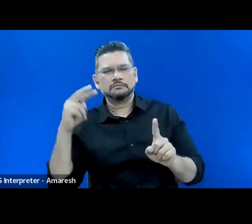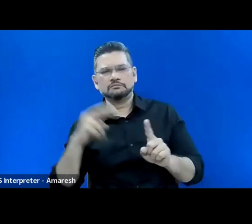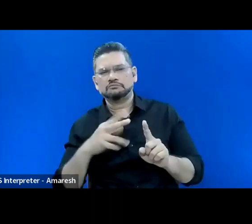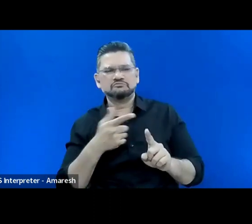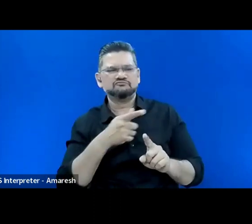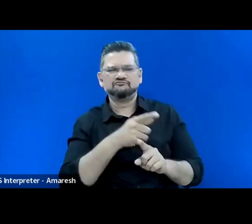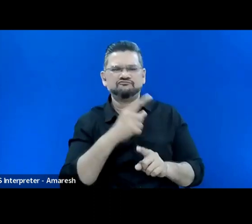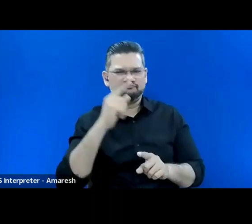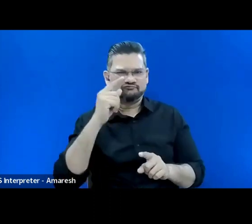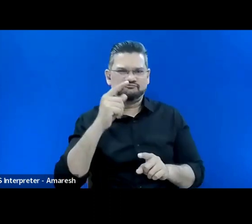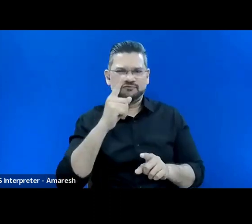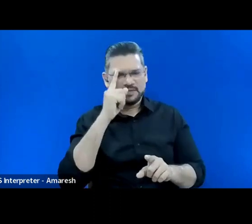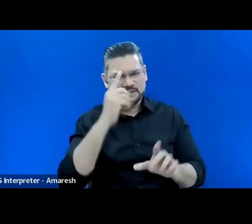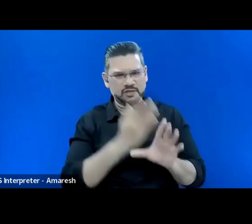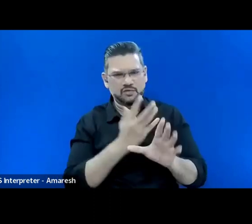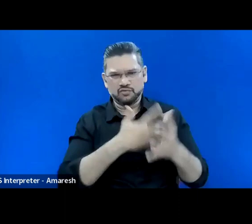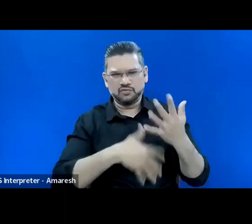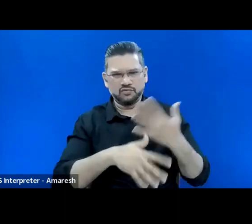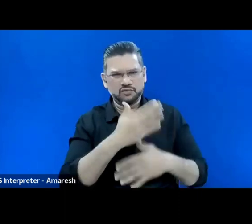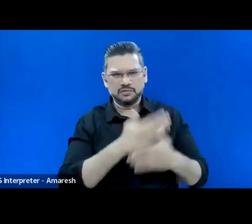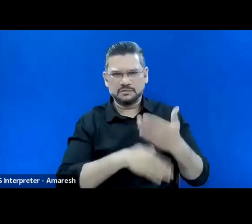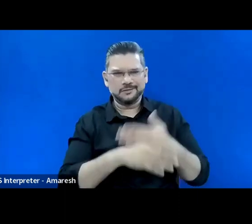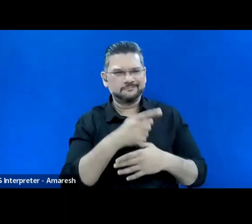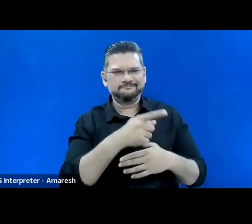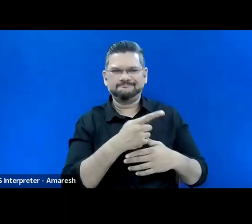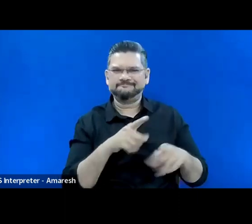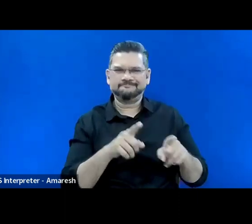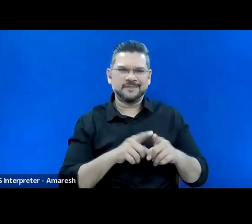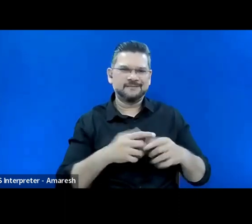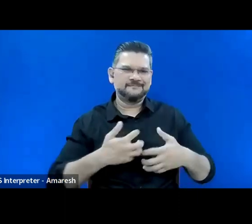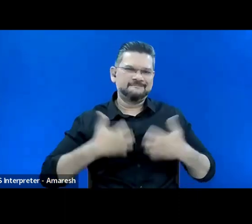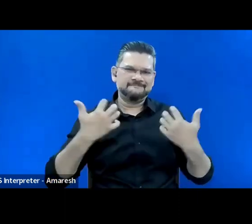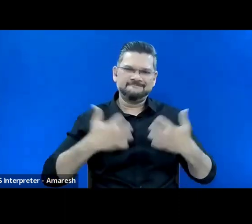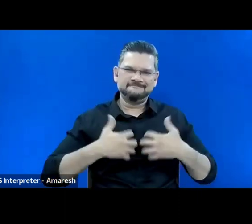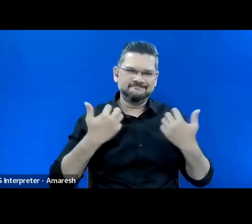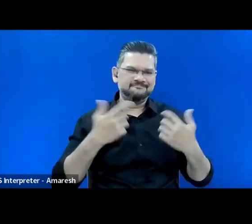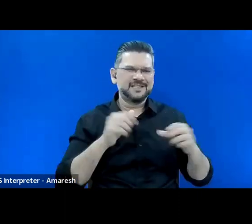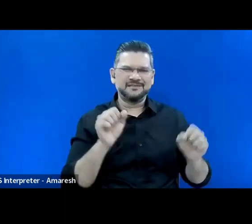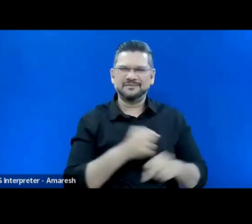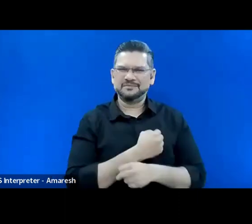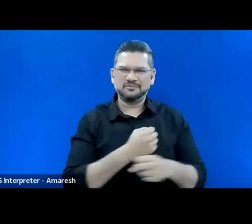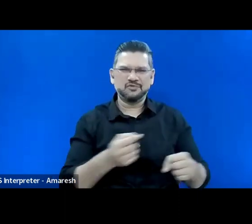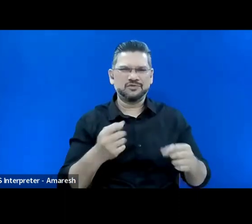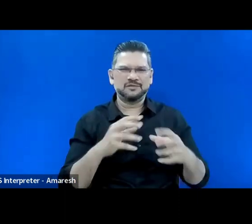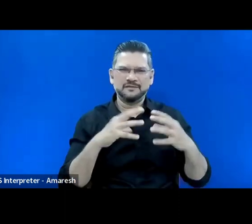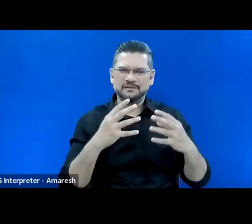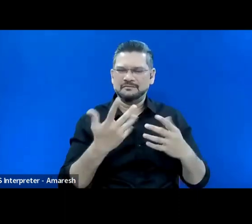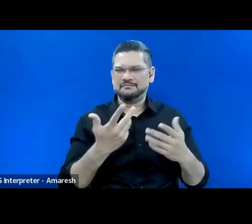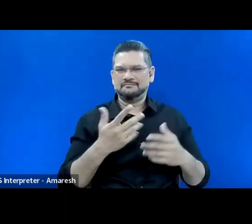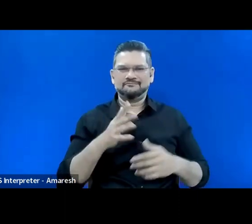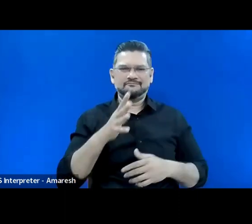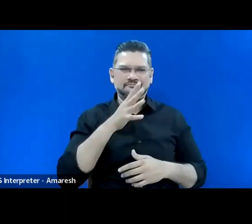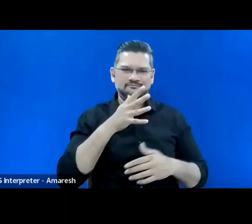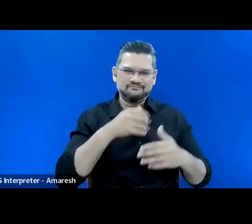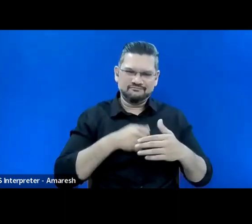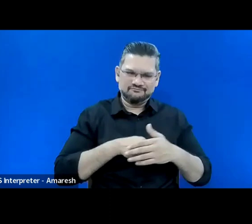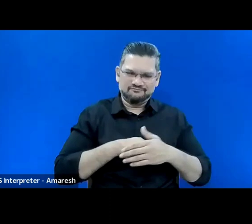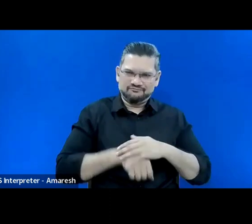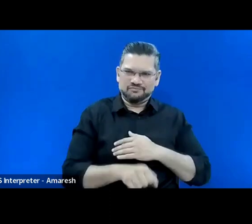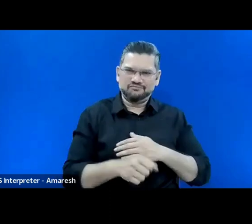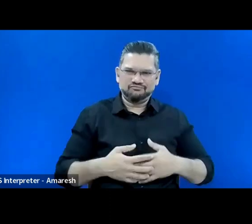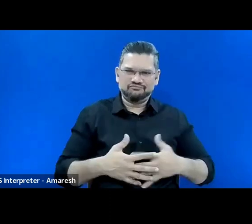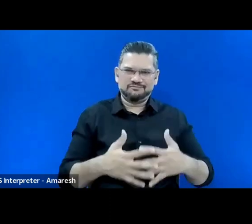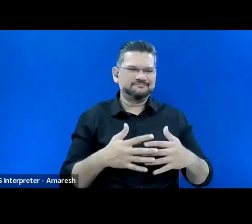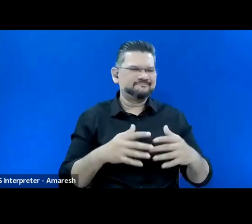be co-workers, and just as people who are safe to be in the community on an equal basis as every other person. But what could really